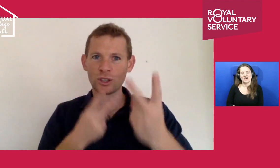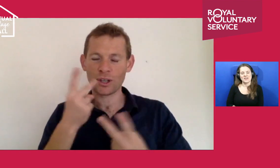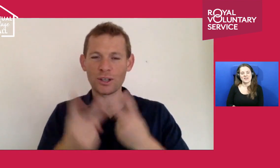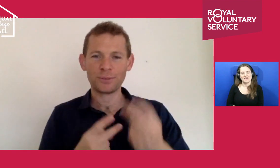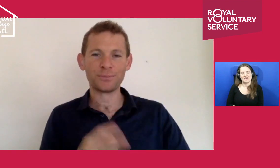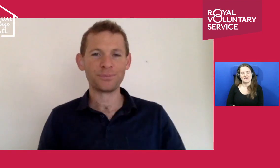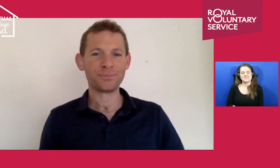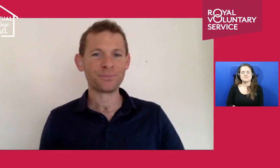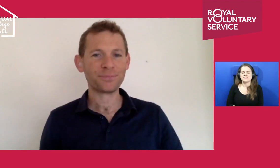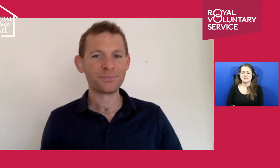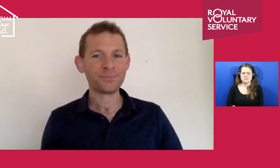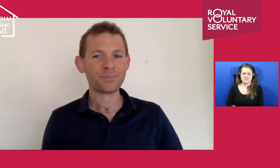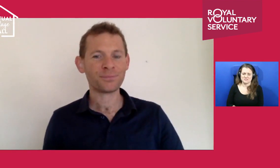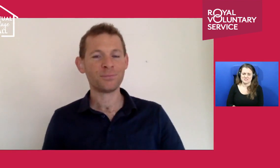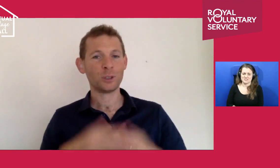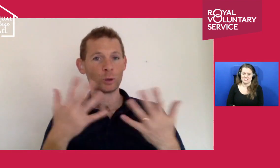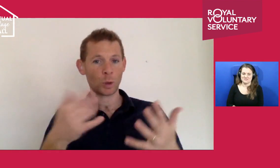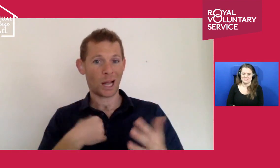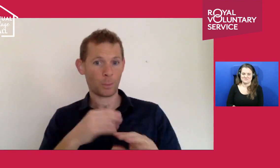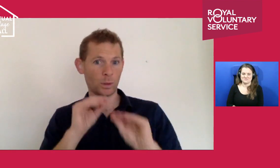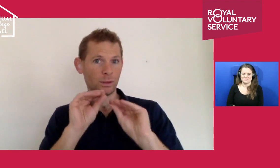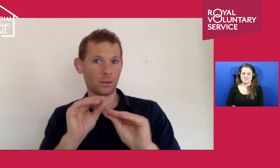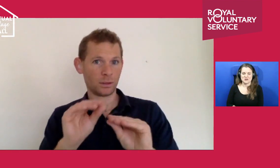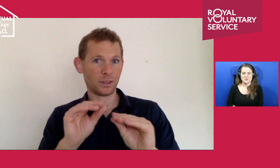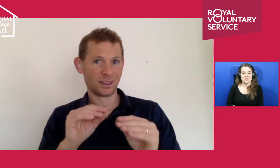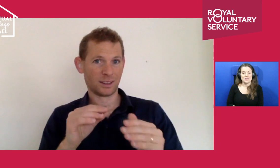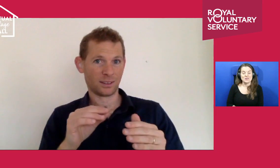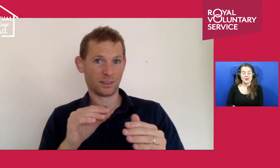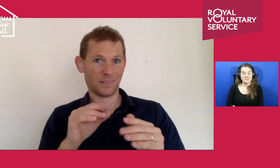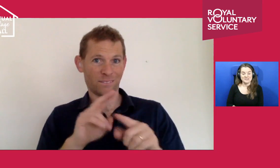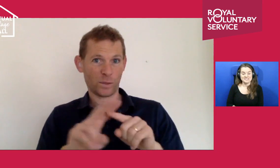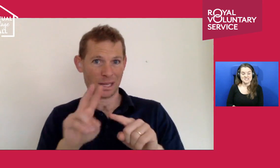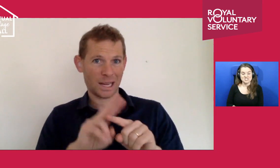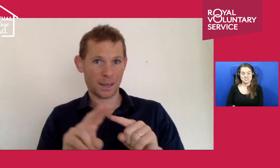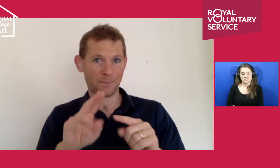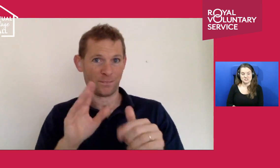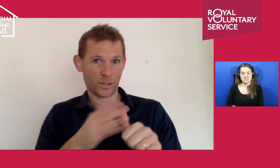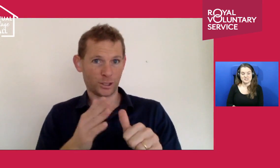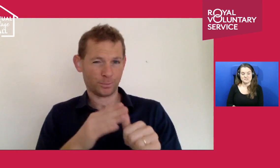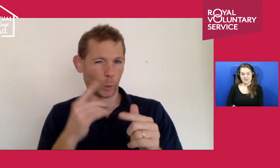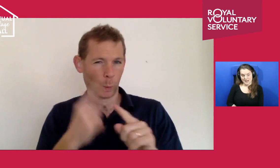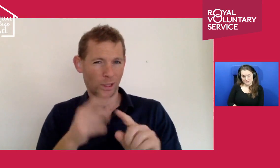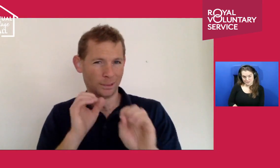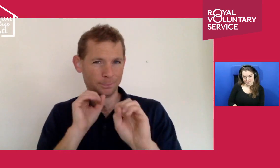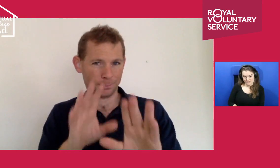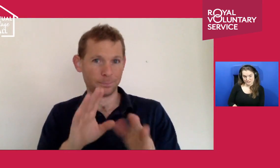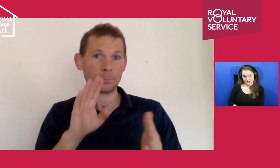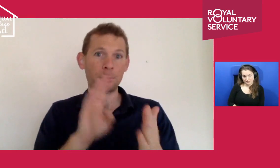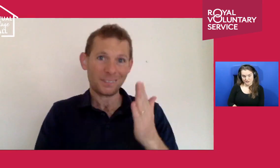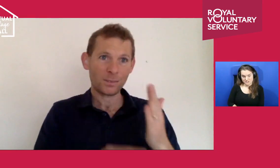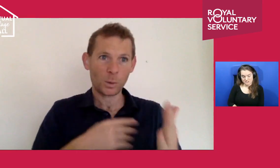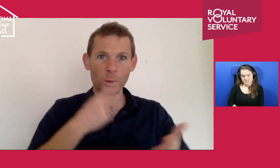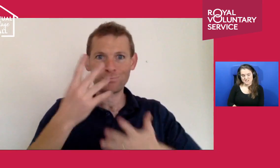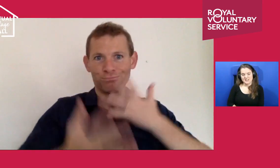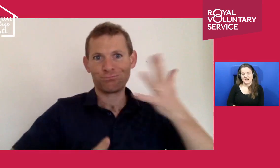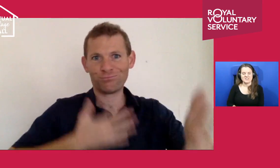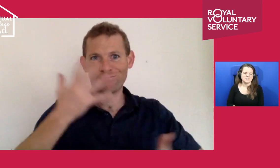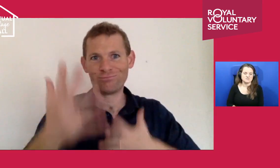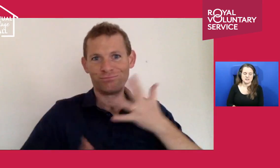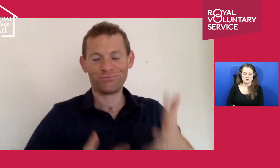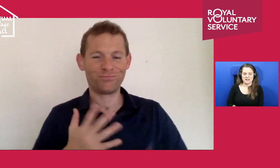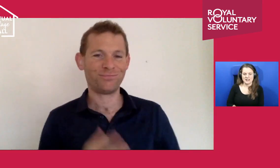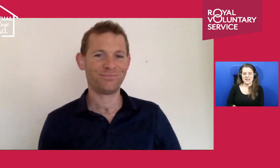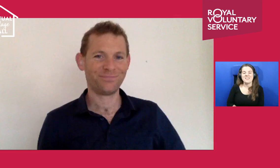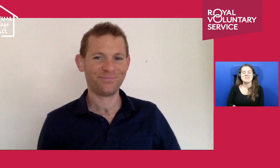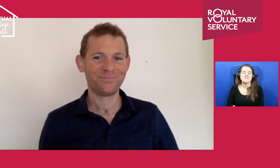Now, it's a really beautiful song. So now I'm going to teach you the vocabulary for the song first. I'll give it